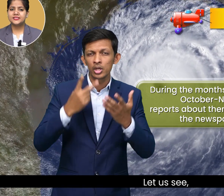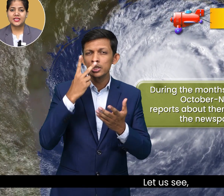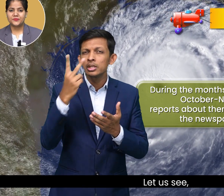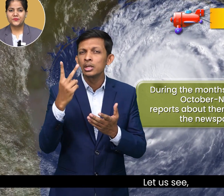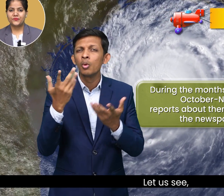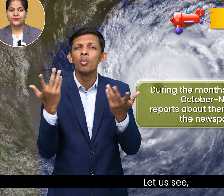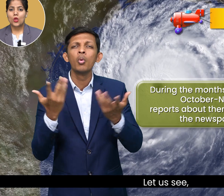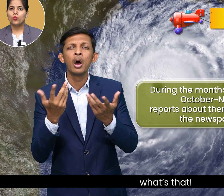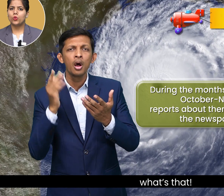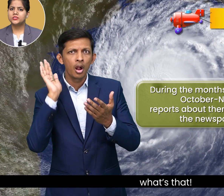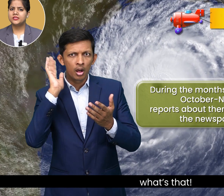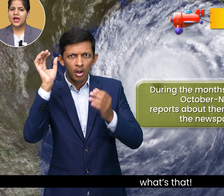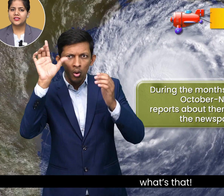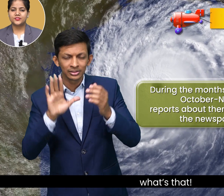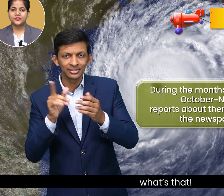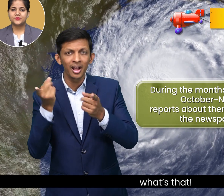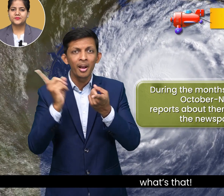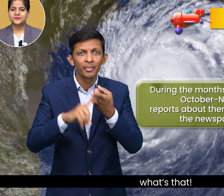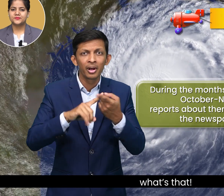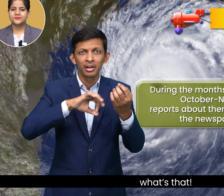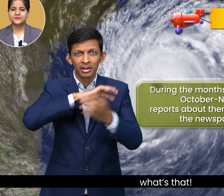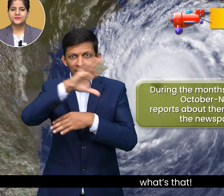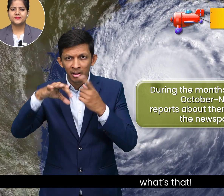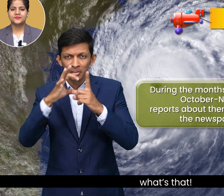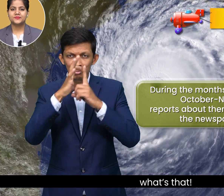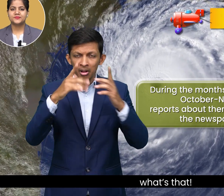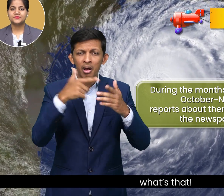Let us see. What's that?